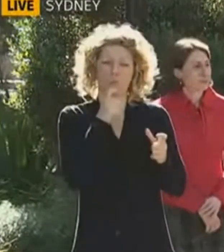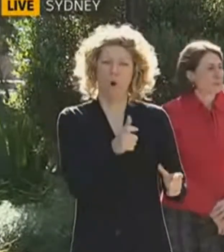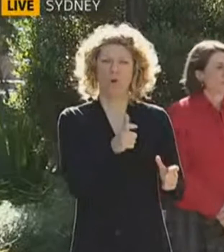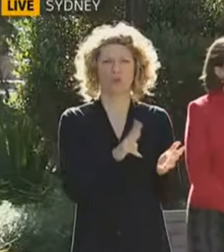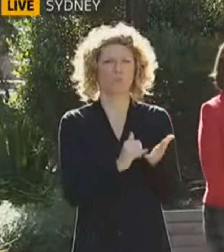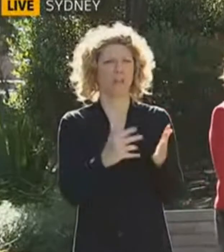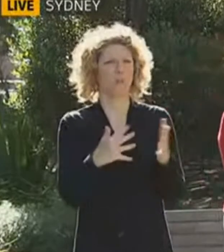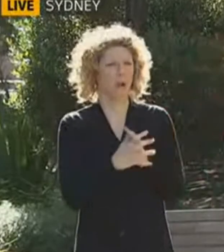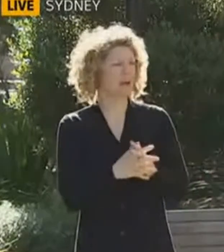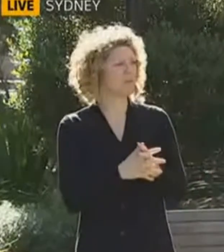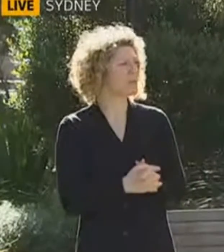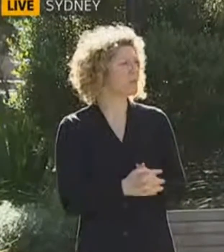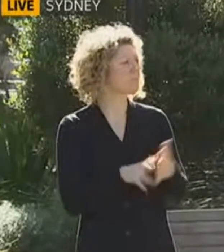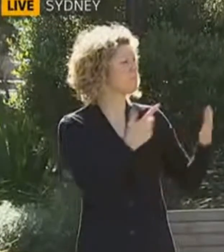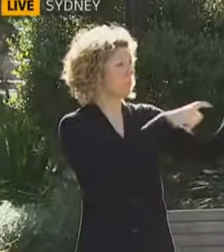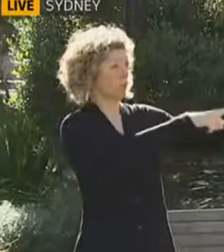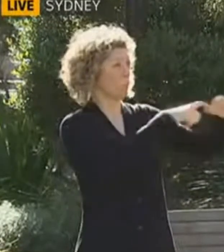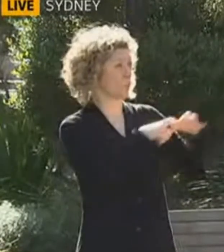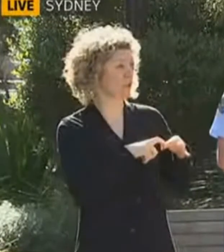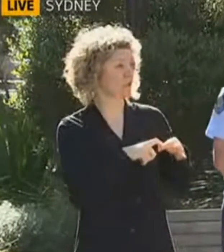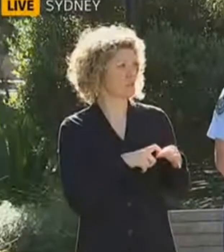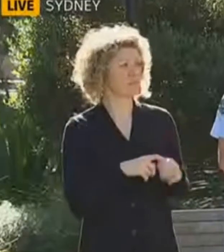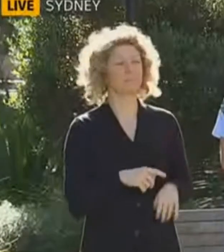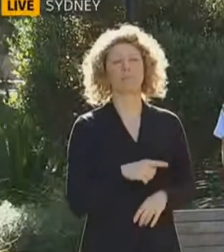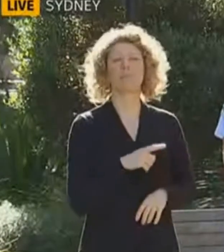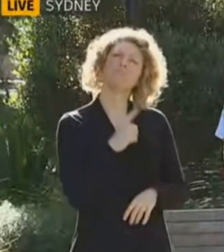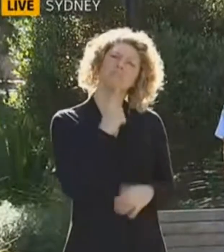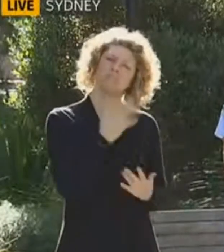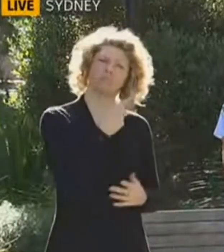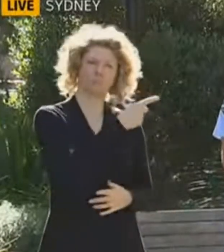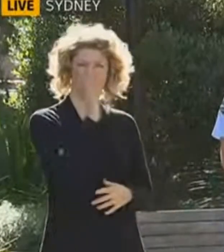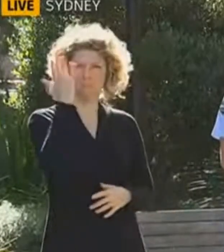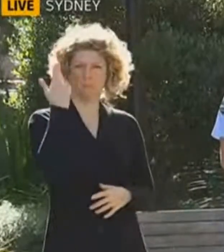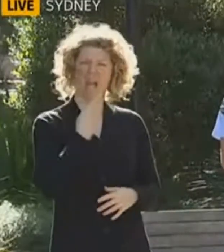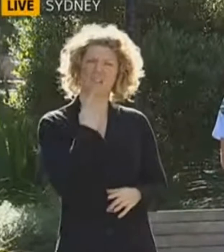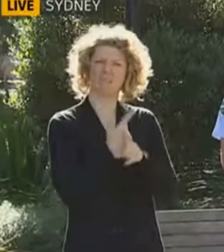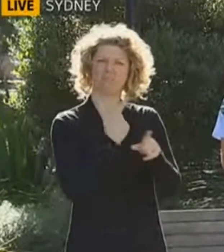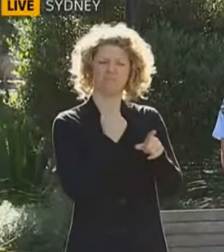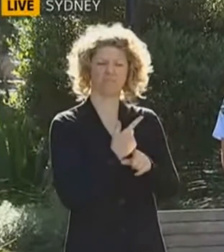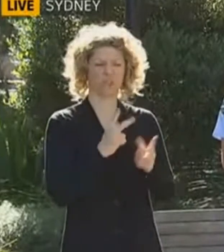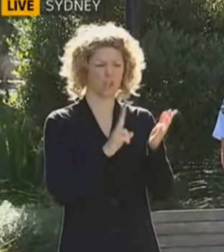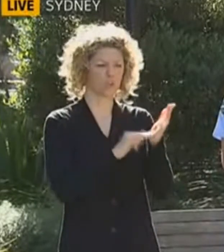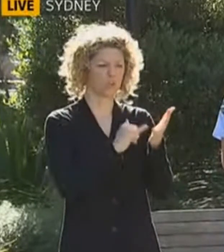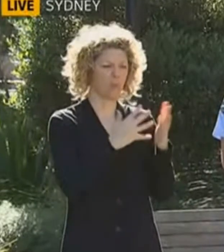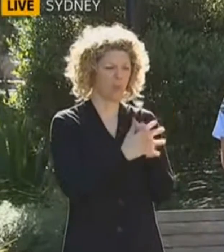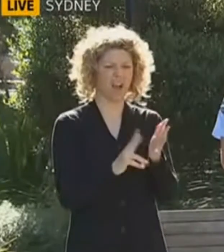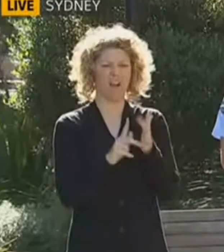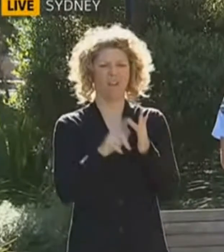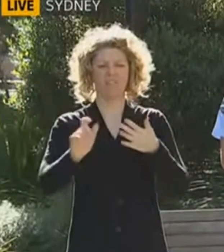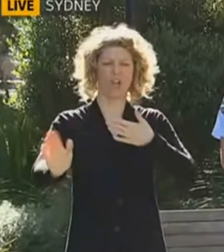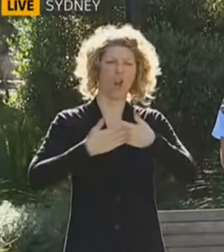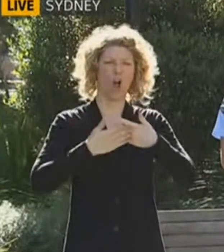You previously labelled border closures crazy, saying that we're all one country and you don't understand why any borders have